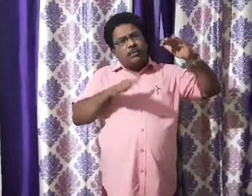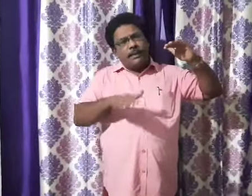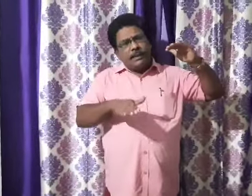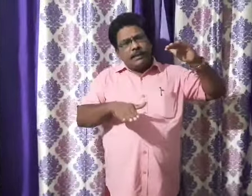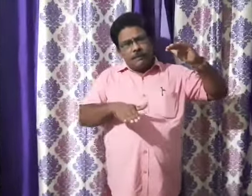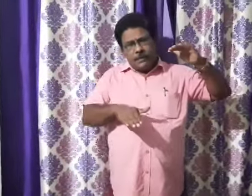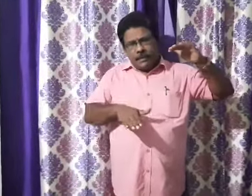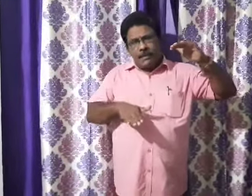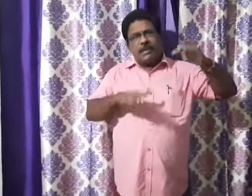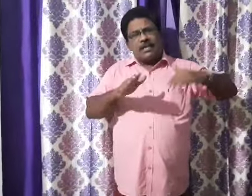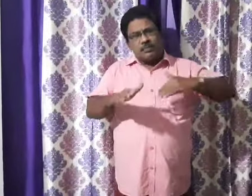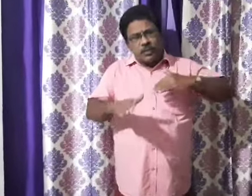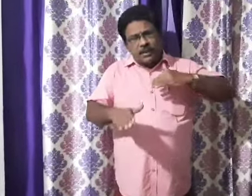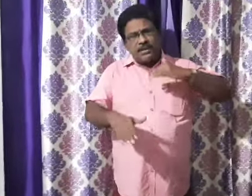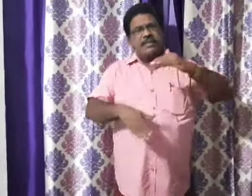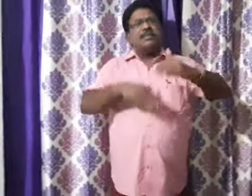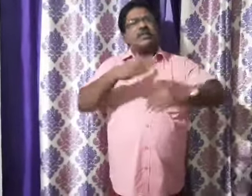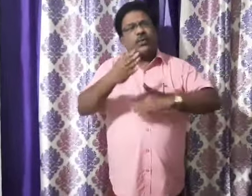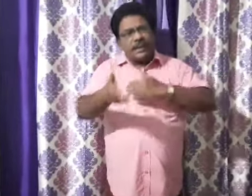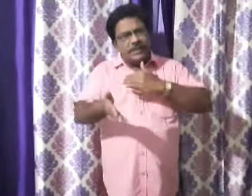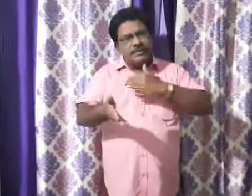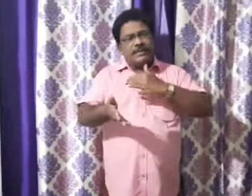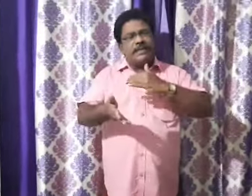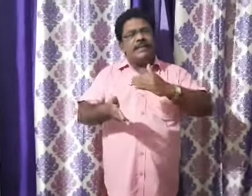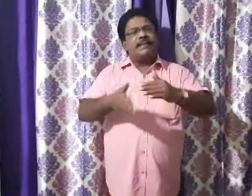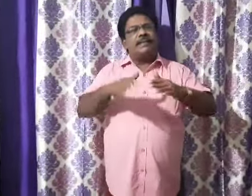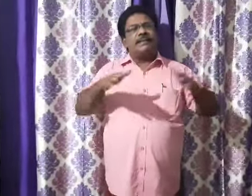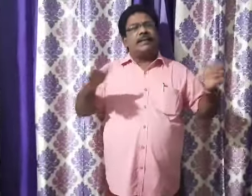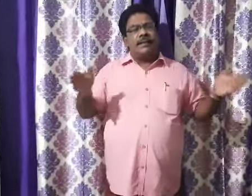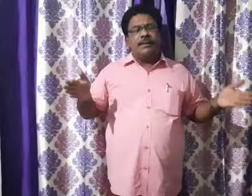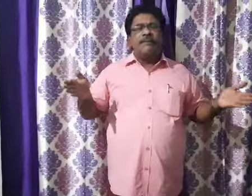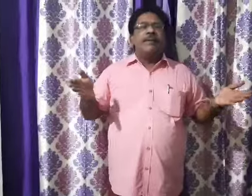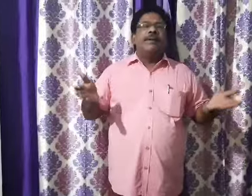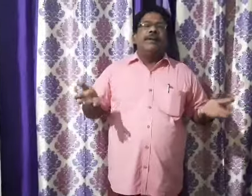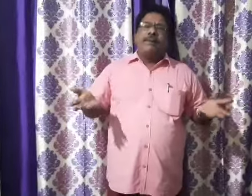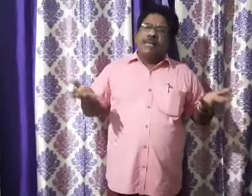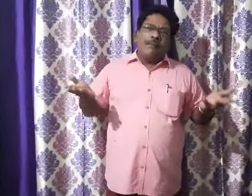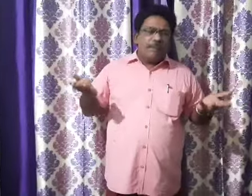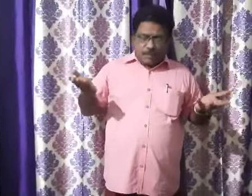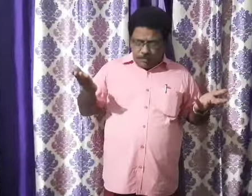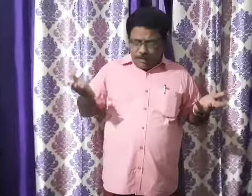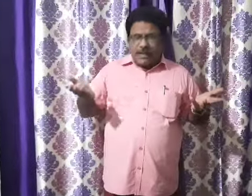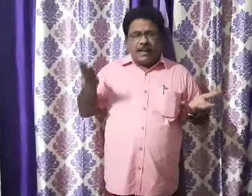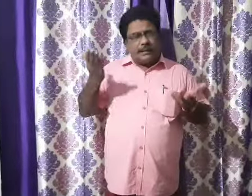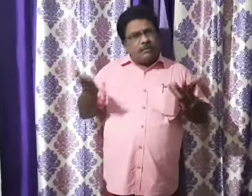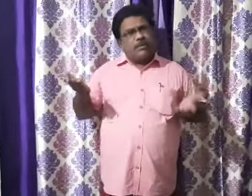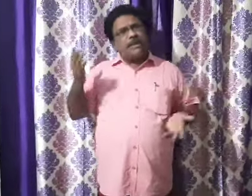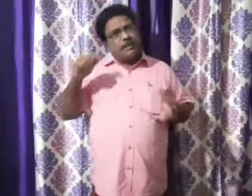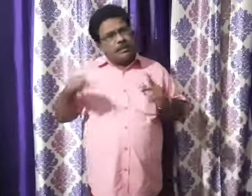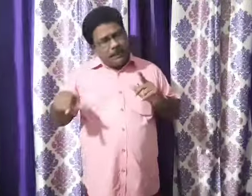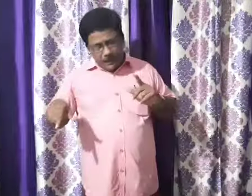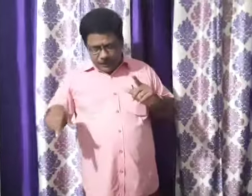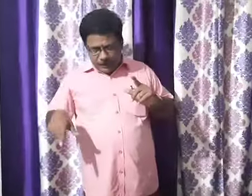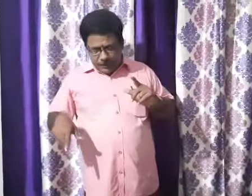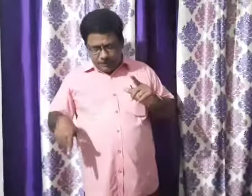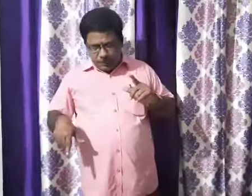money in transportation, storage facilities, etc., many people could be, a large number of people could be